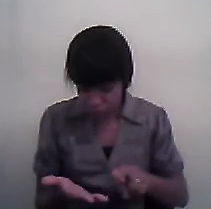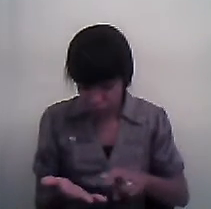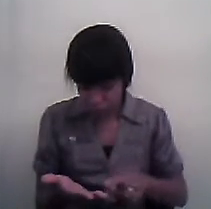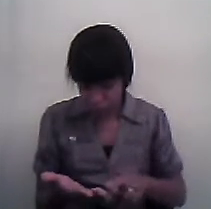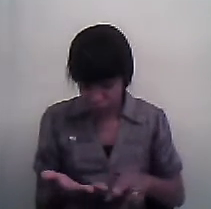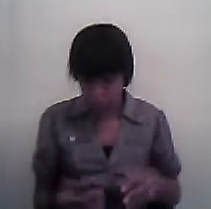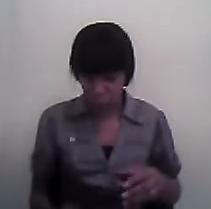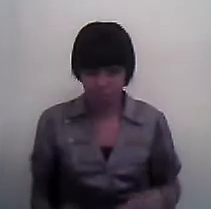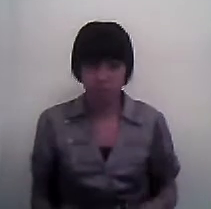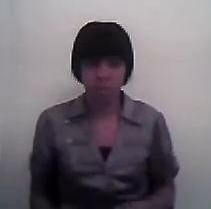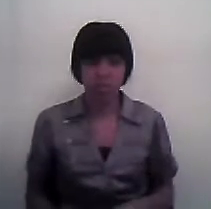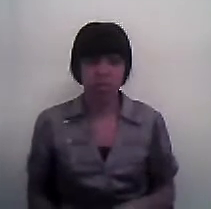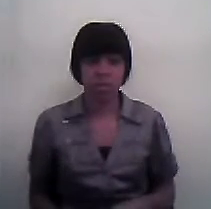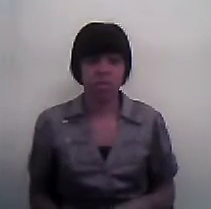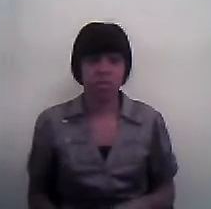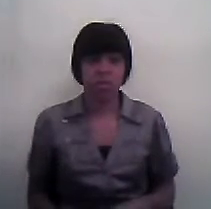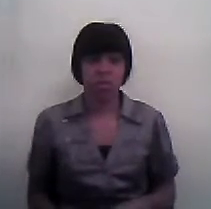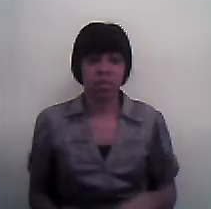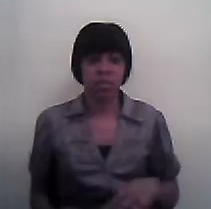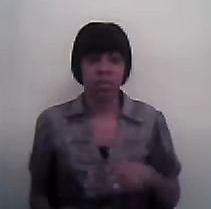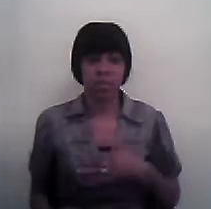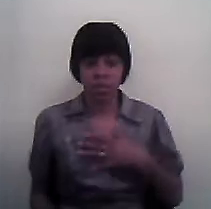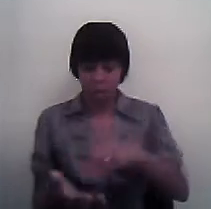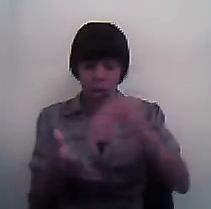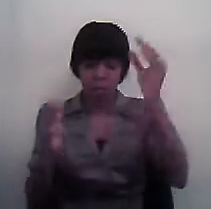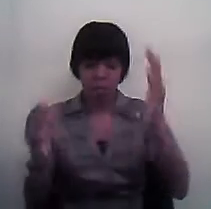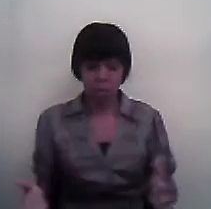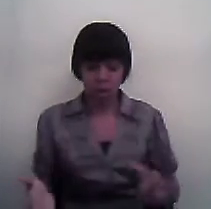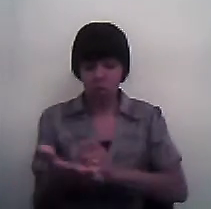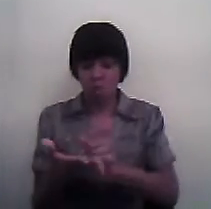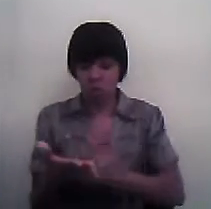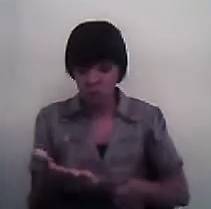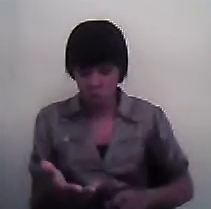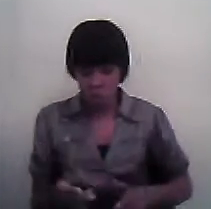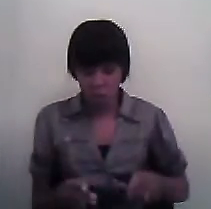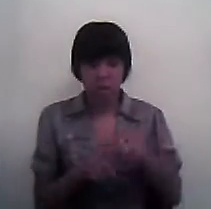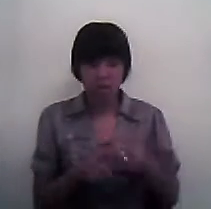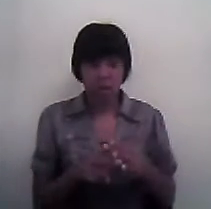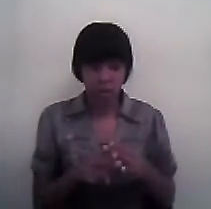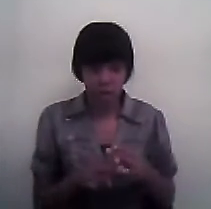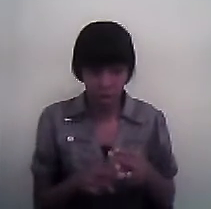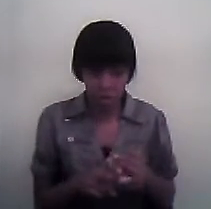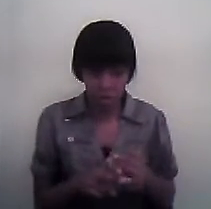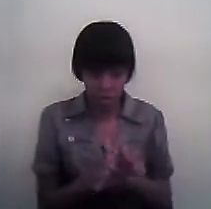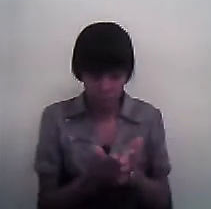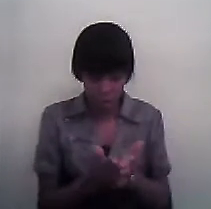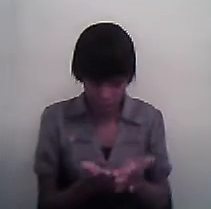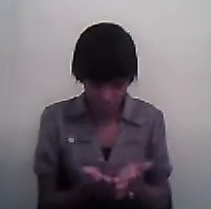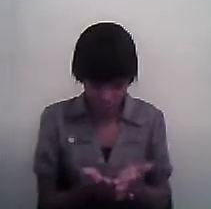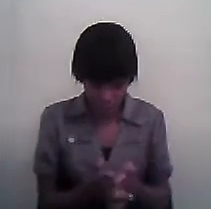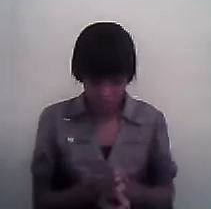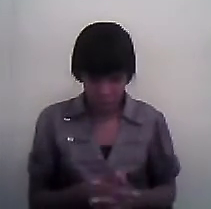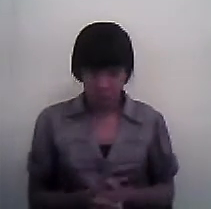of the students write the name of the article and the main idea from the article on the blackboards in the classroom, the author's